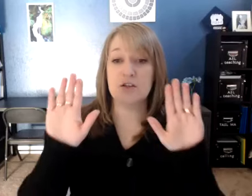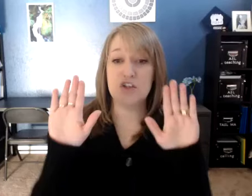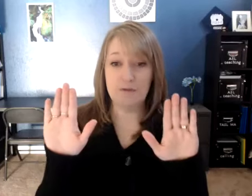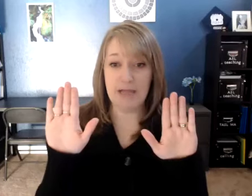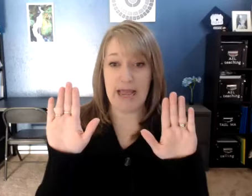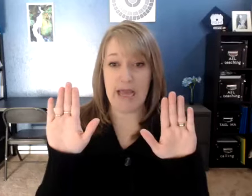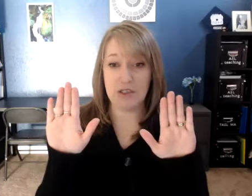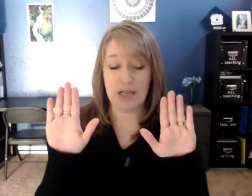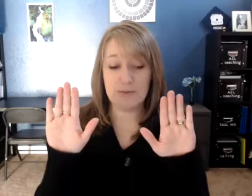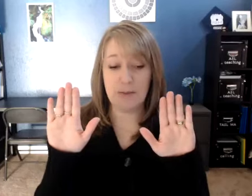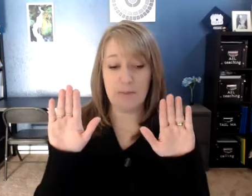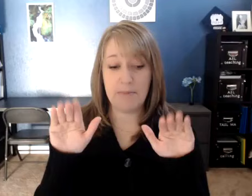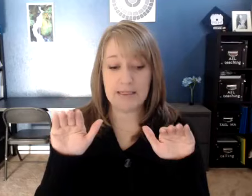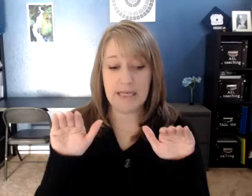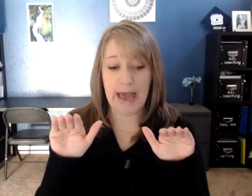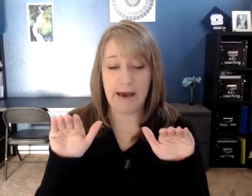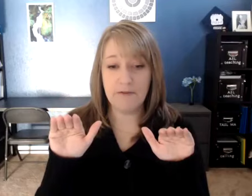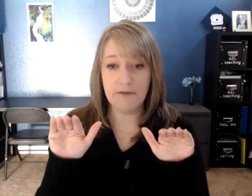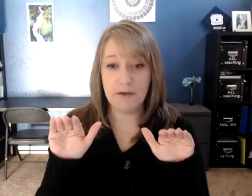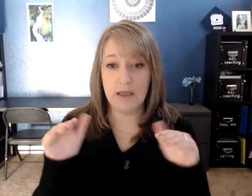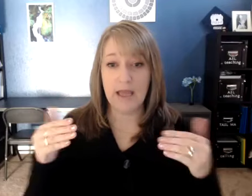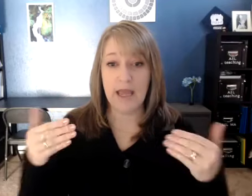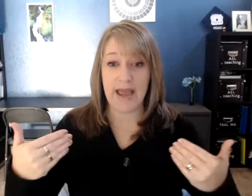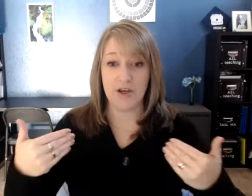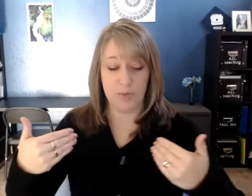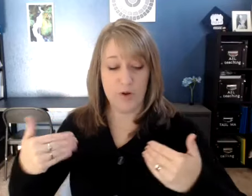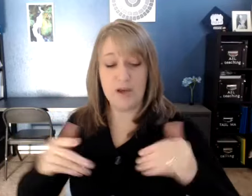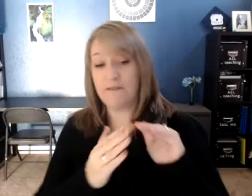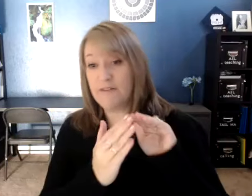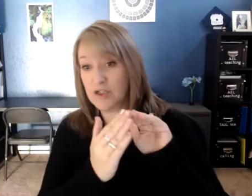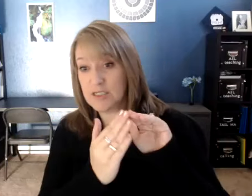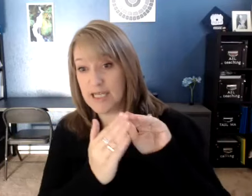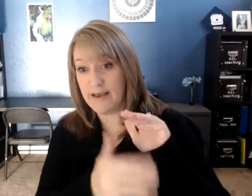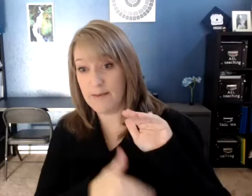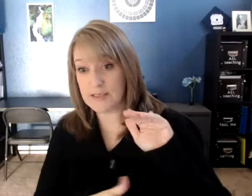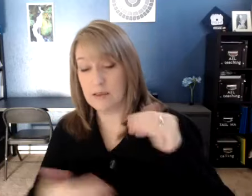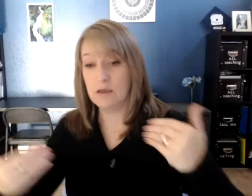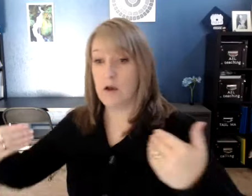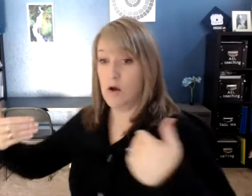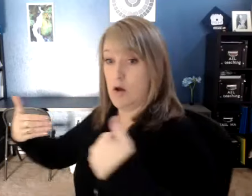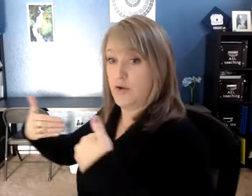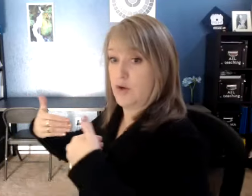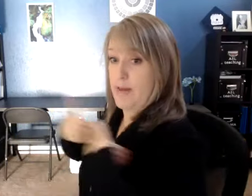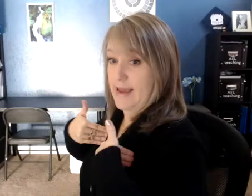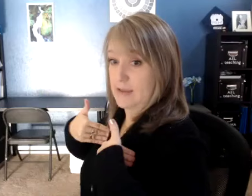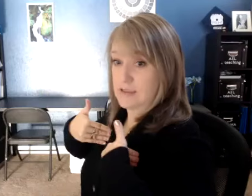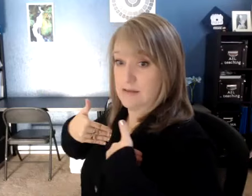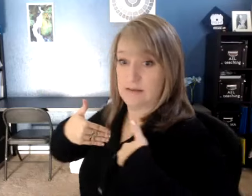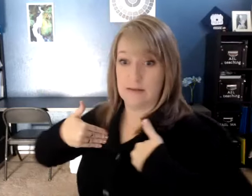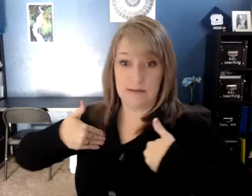2 flat hand shapes bent in half, and you put your fingertips on your pecs, all